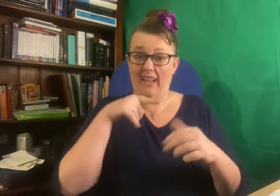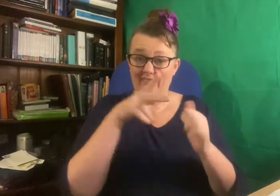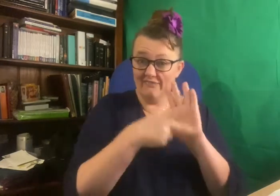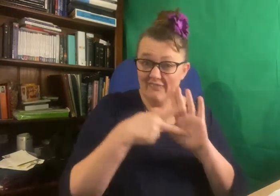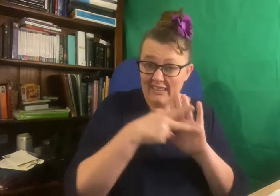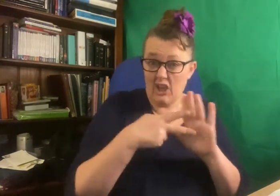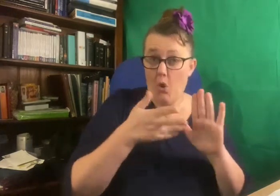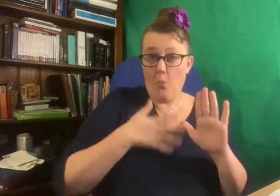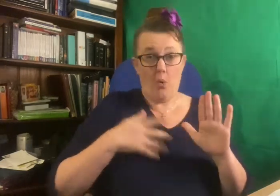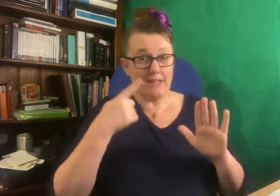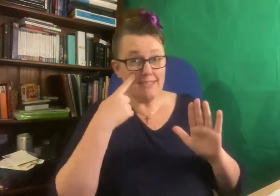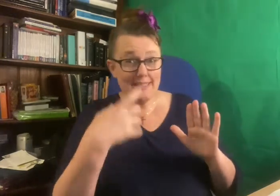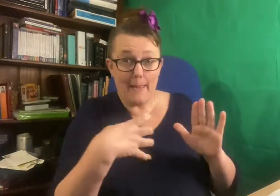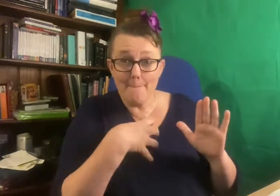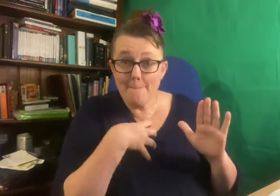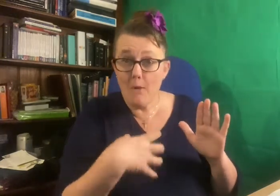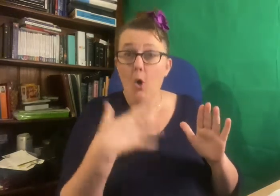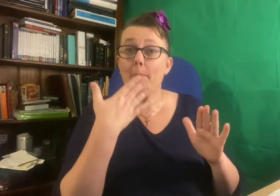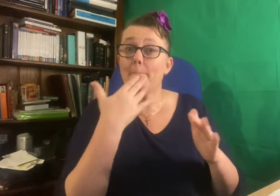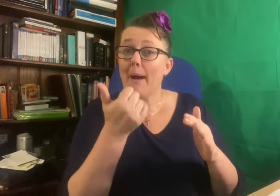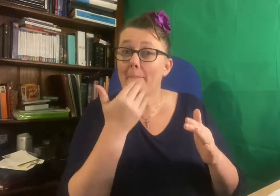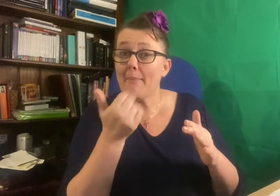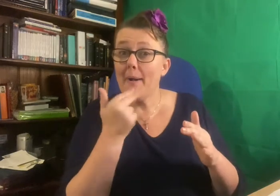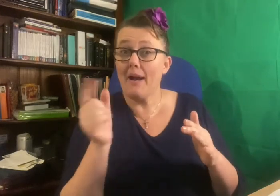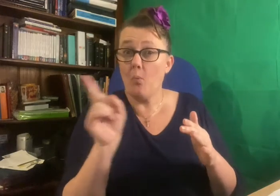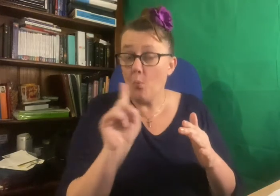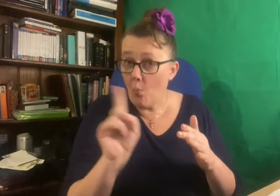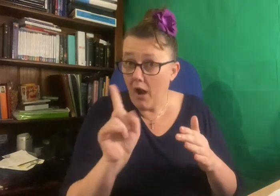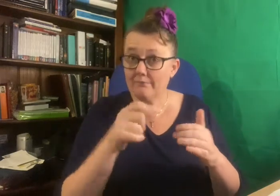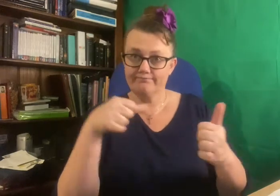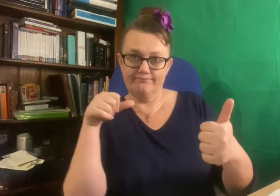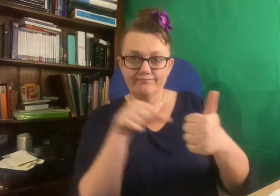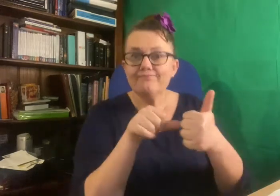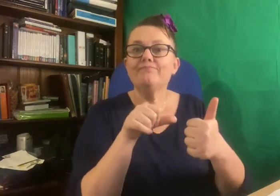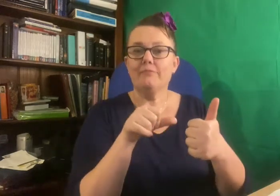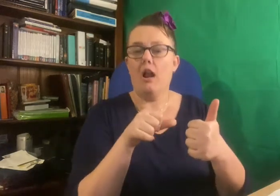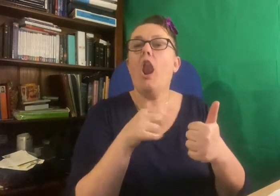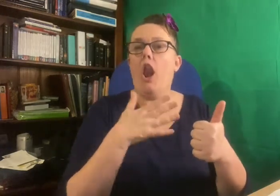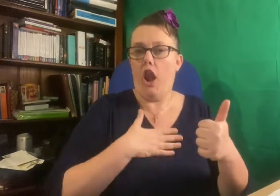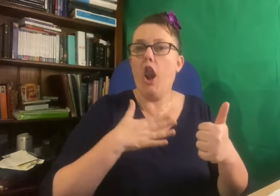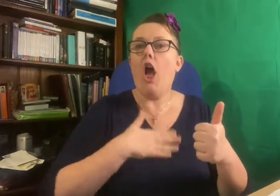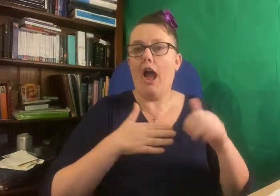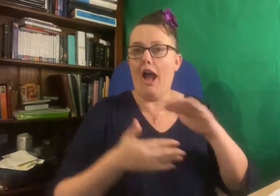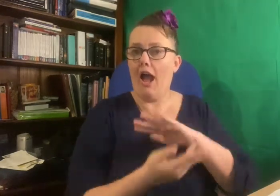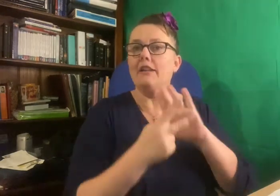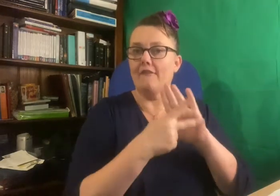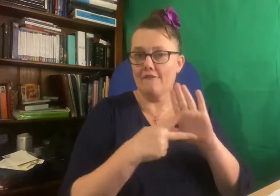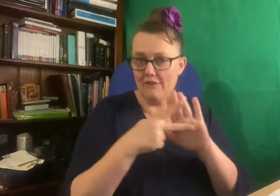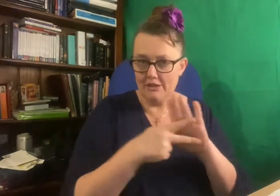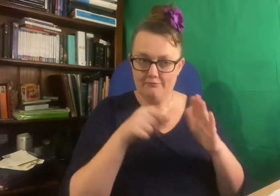If you liked this video and you want to see more, please push the like button underneath this